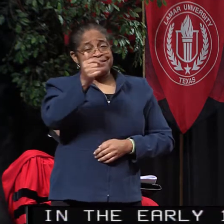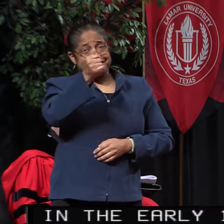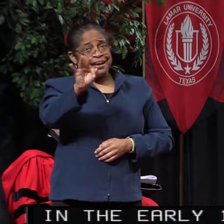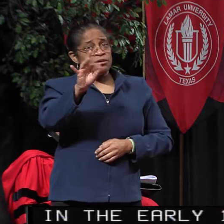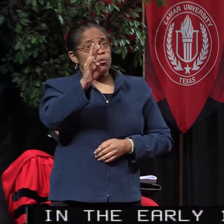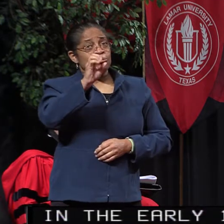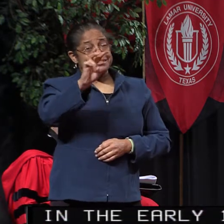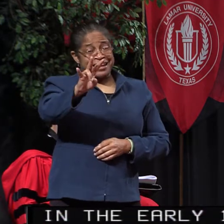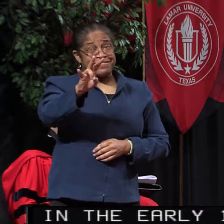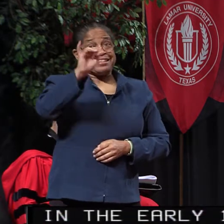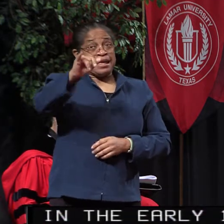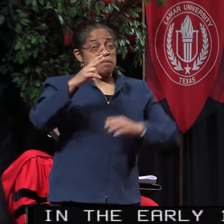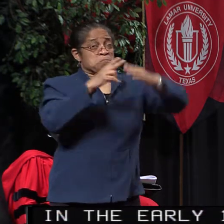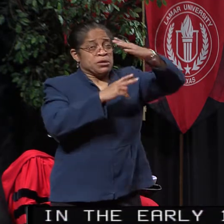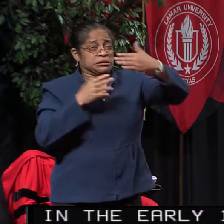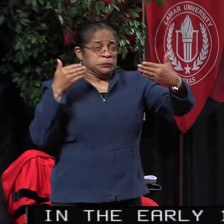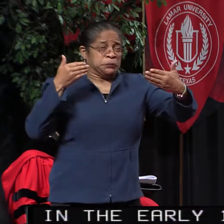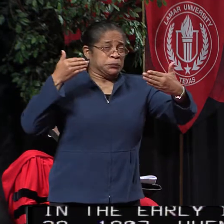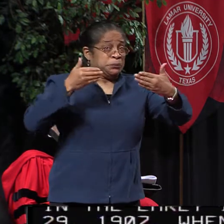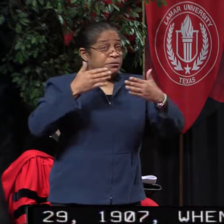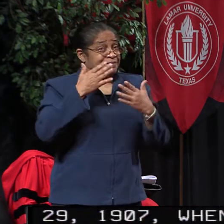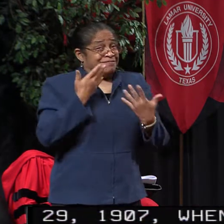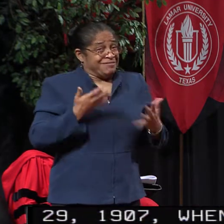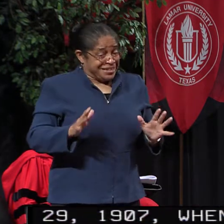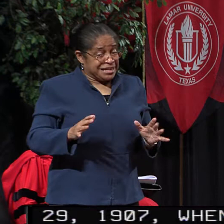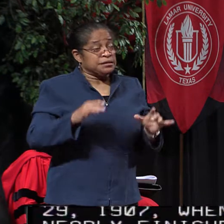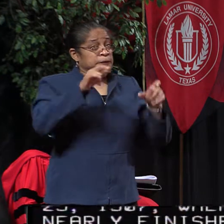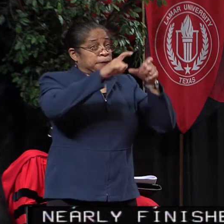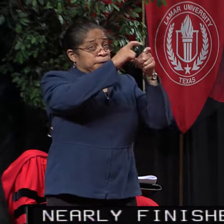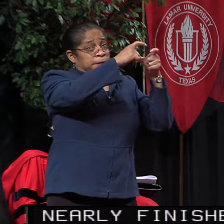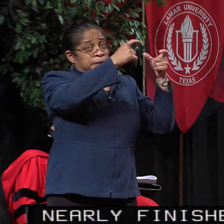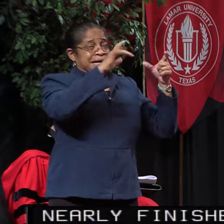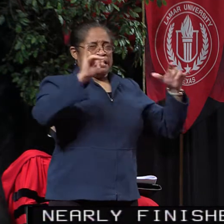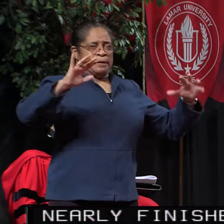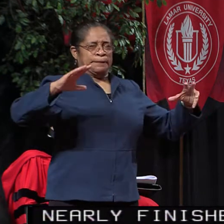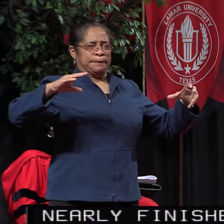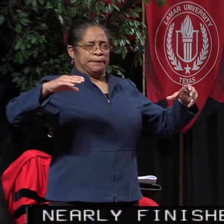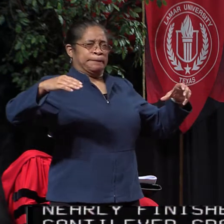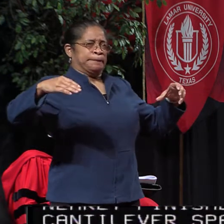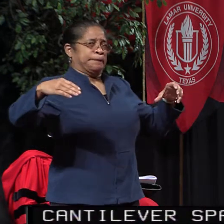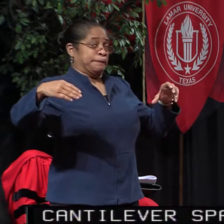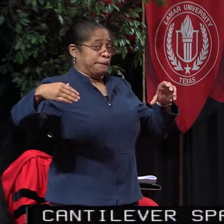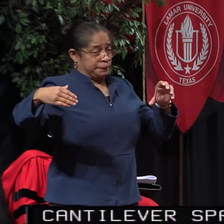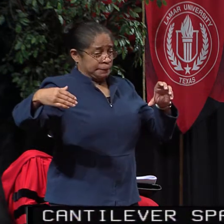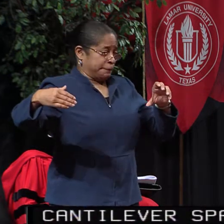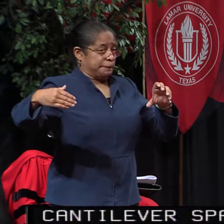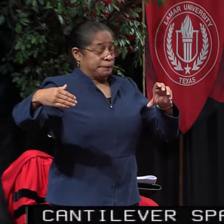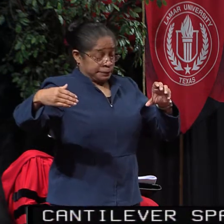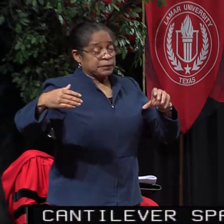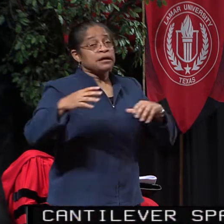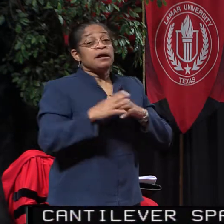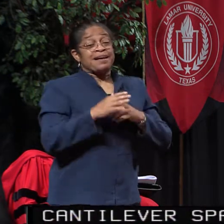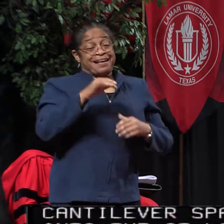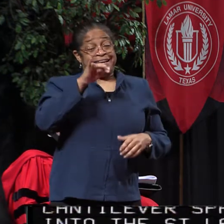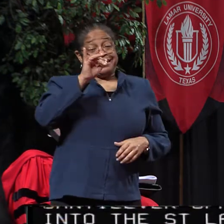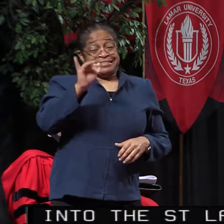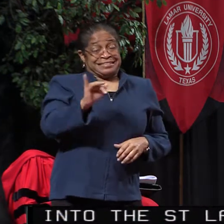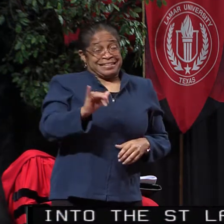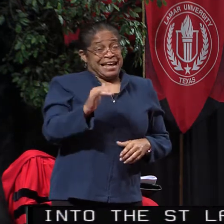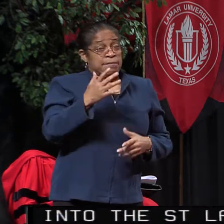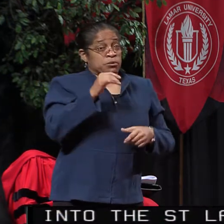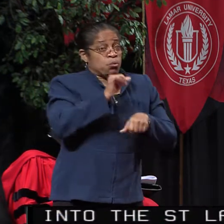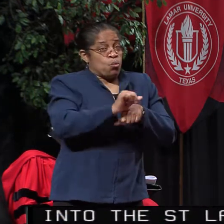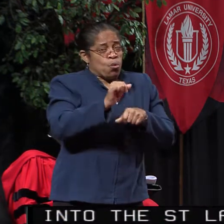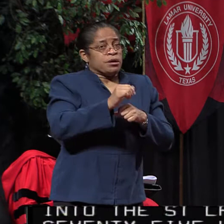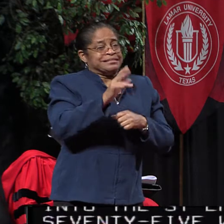was nearly finished, the southern cantilever span twisted and fell into the St. Lawrence River. 75 workmen